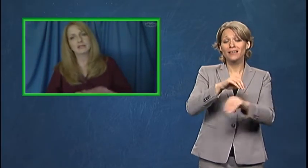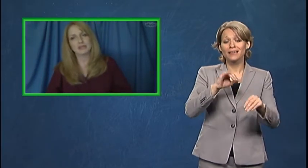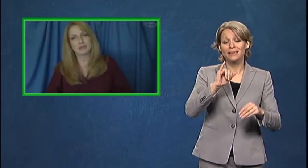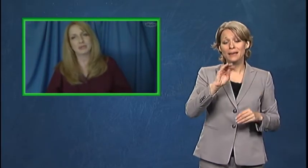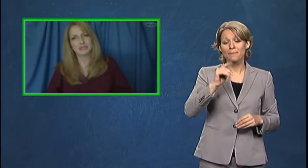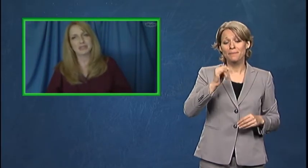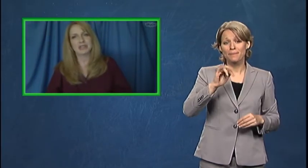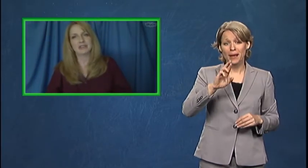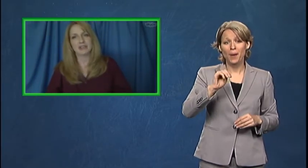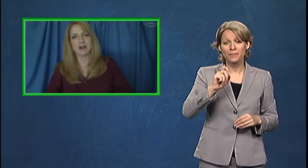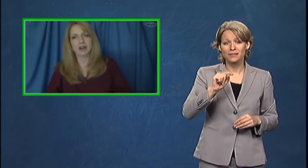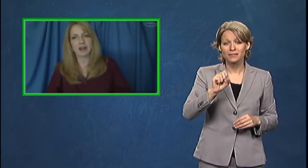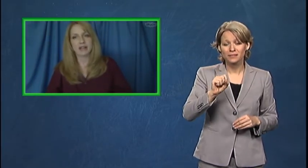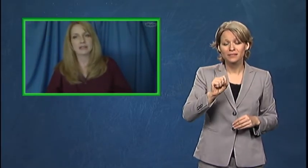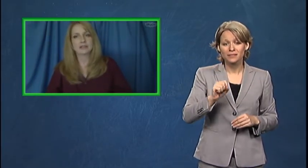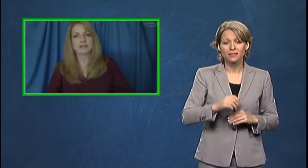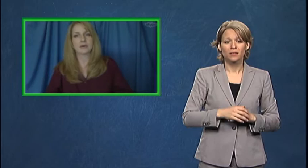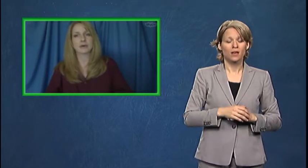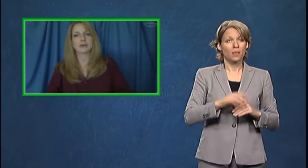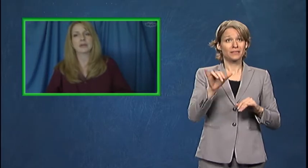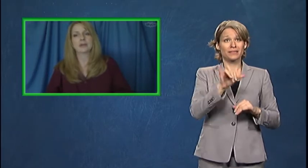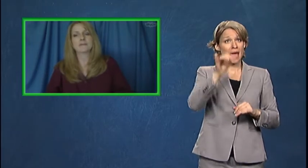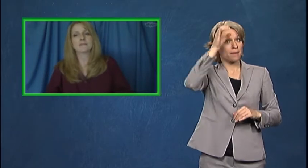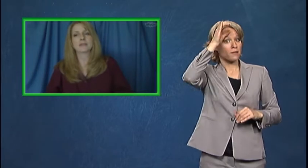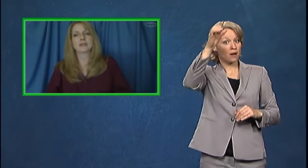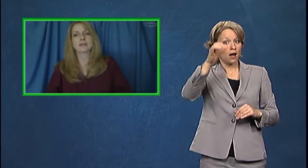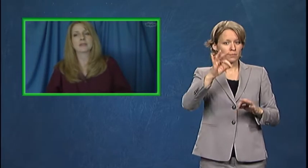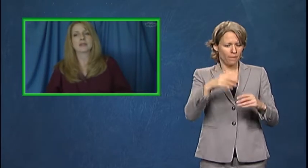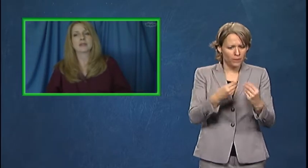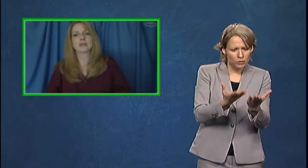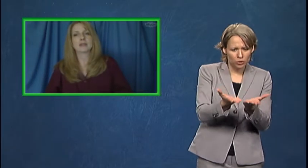applied to using VRI. So